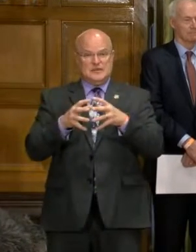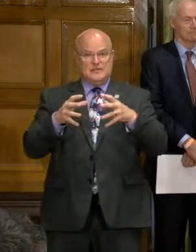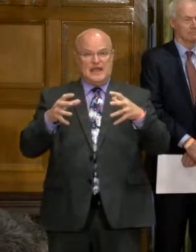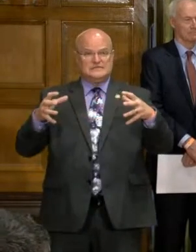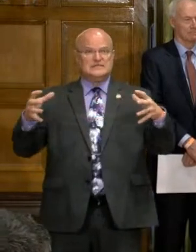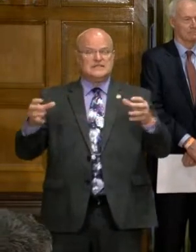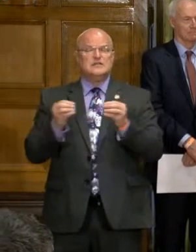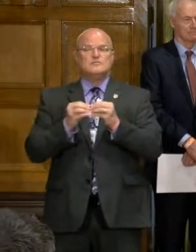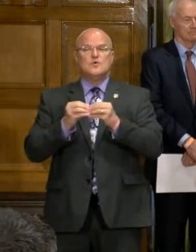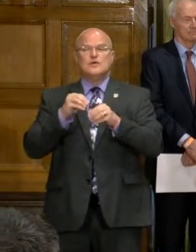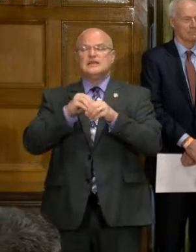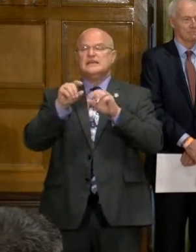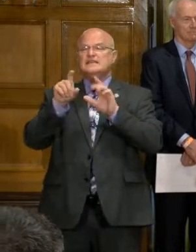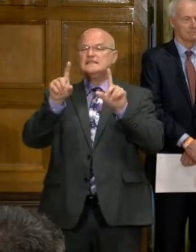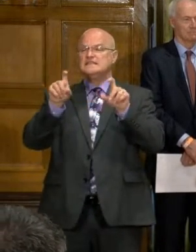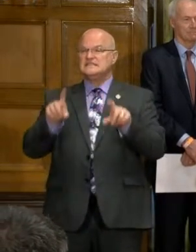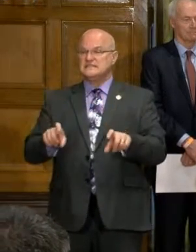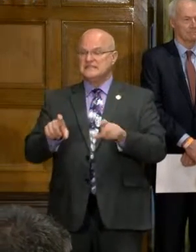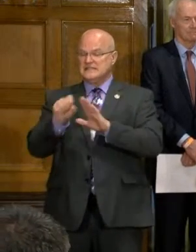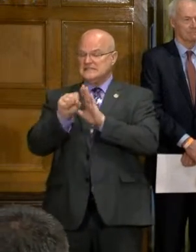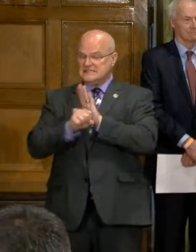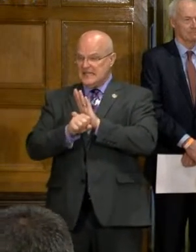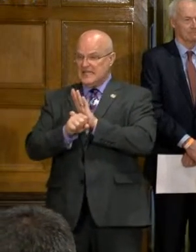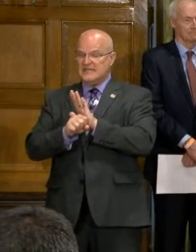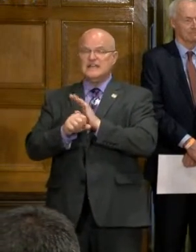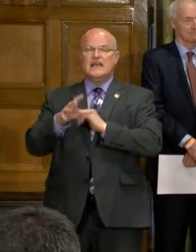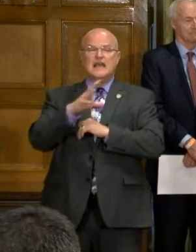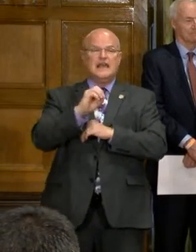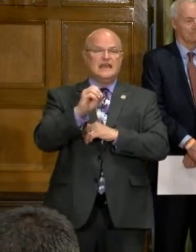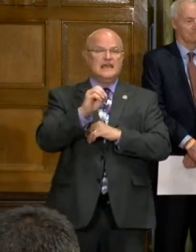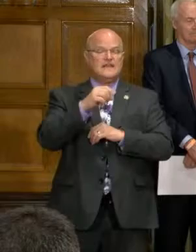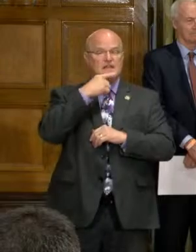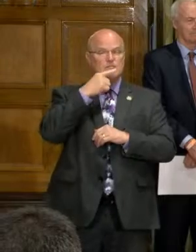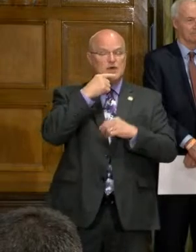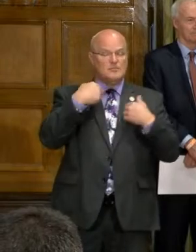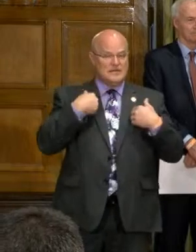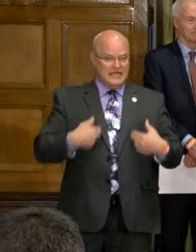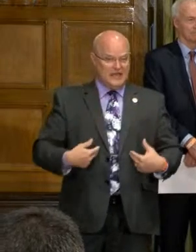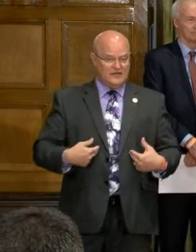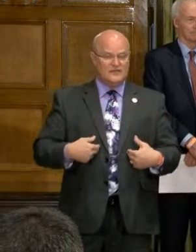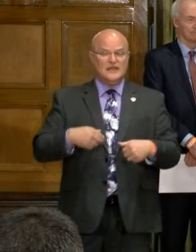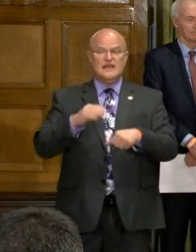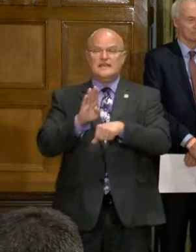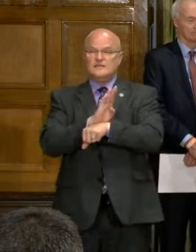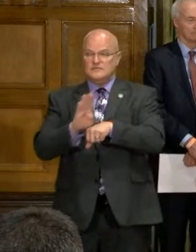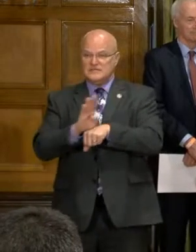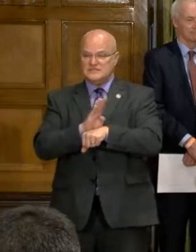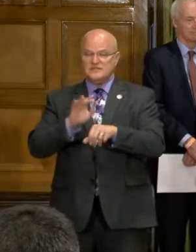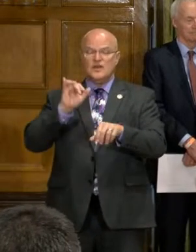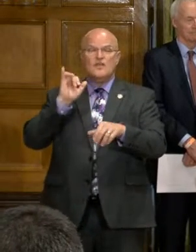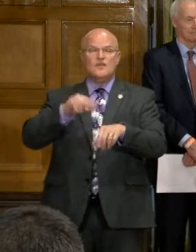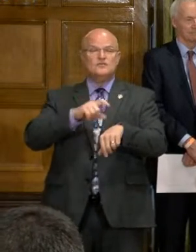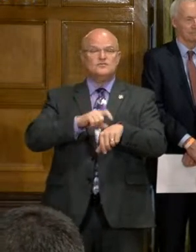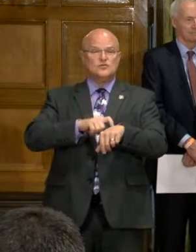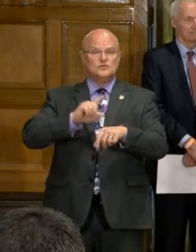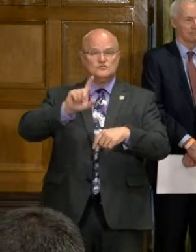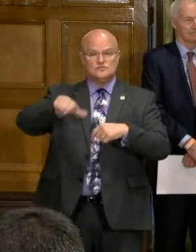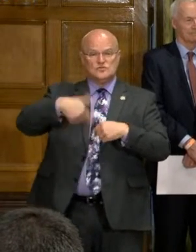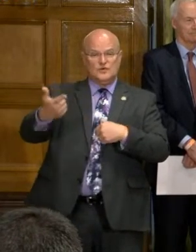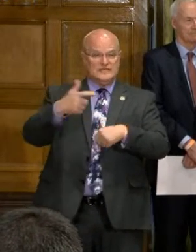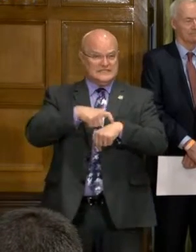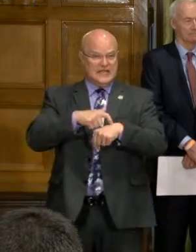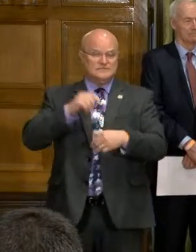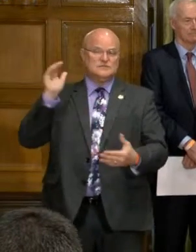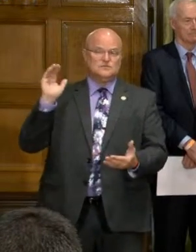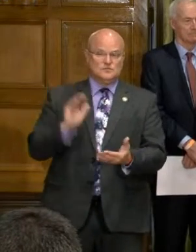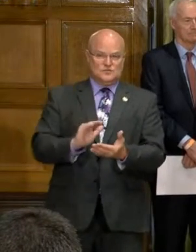capacity in the state, both at the public health lab, but also especially in the commercial sector, those turnaround times have decreased. We